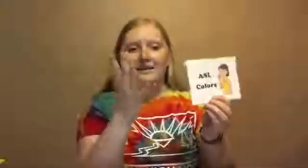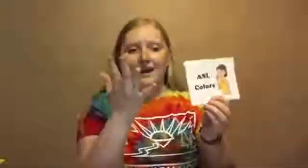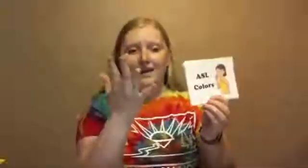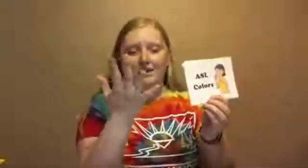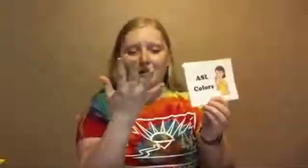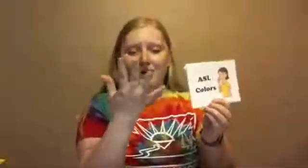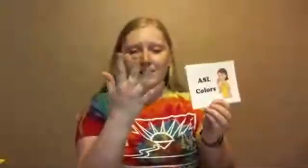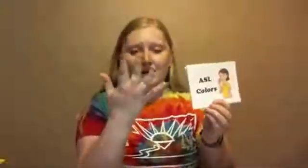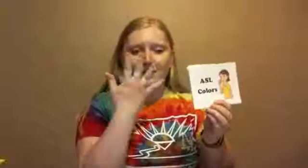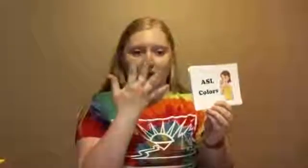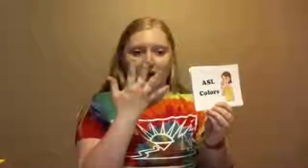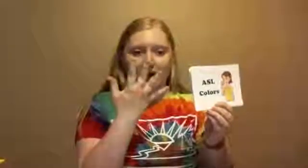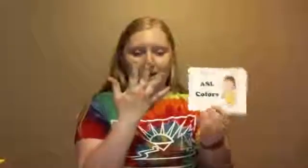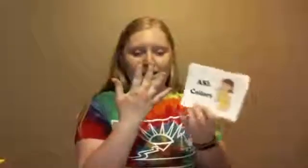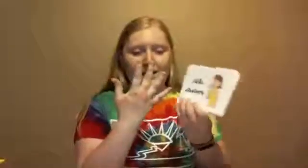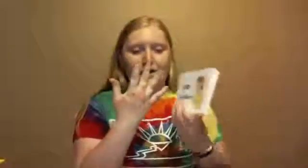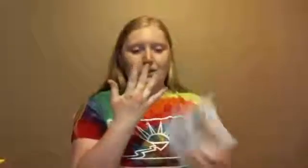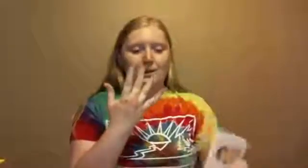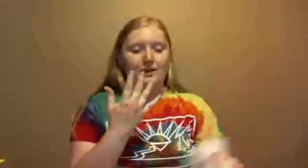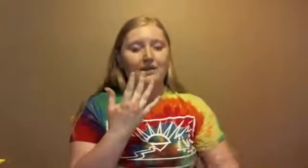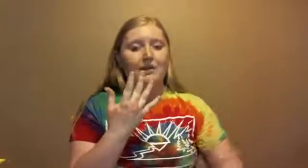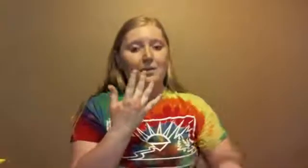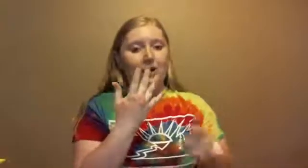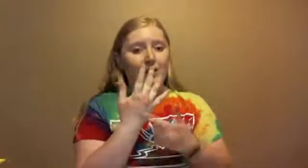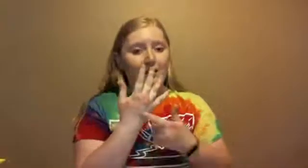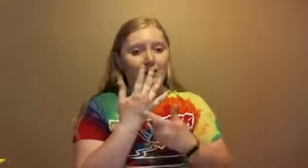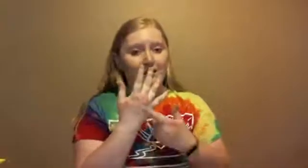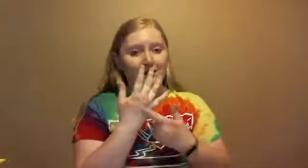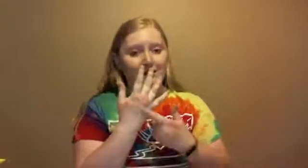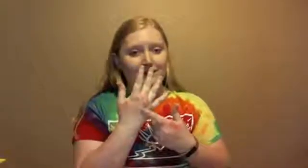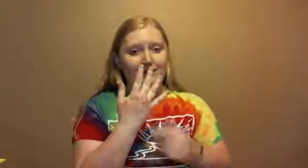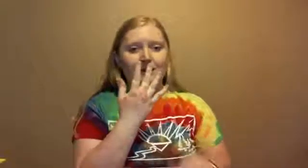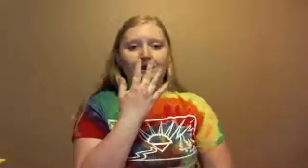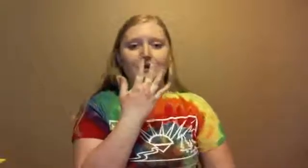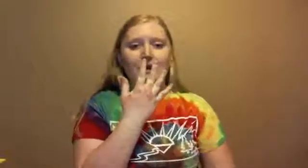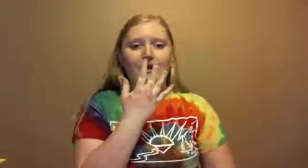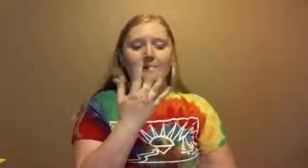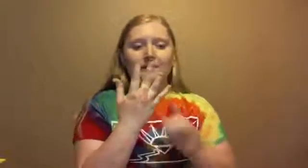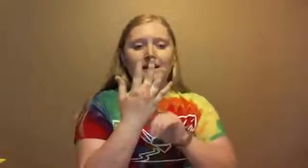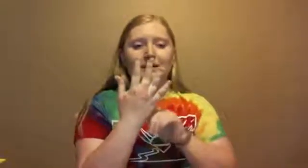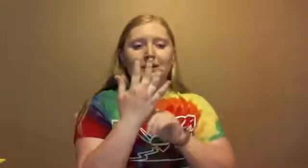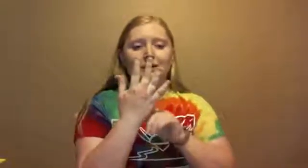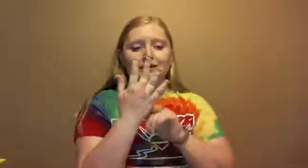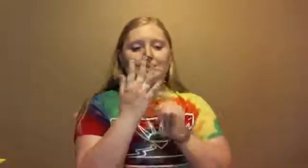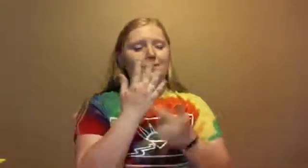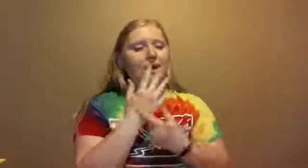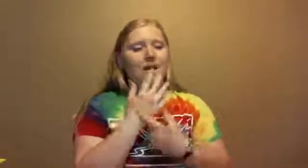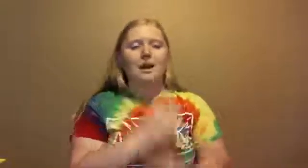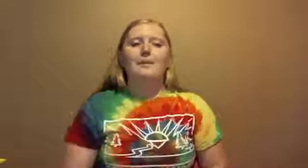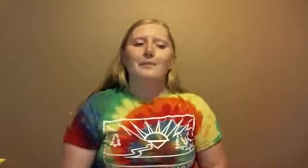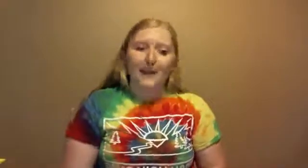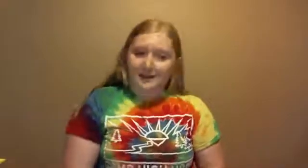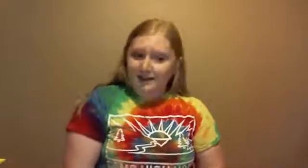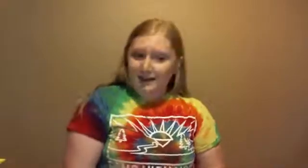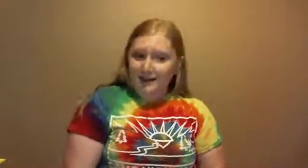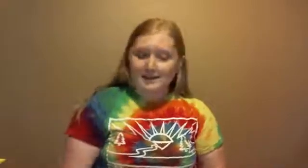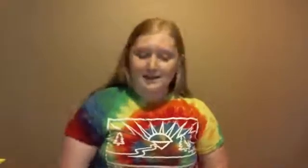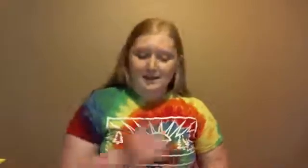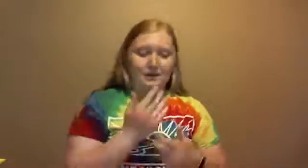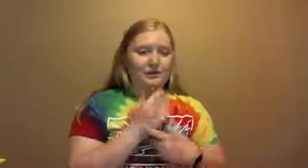ASL, you take your hand with the palm facing toward you. I did that last time too. Did you